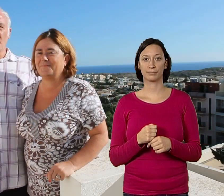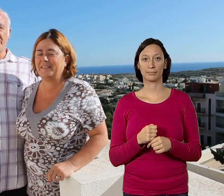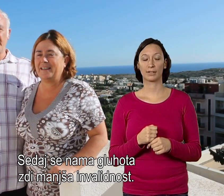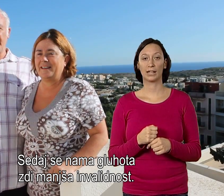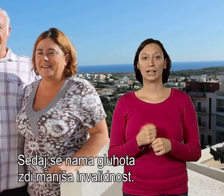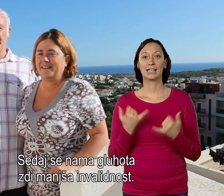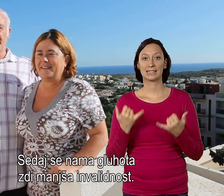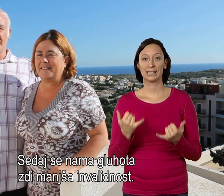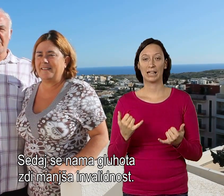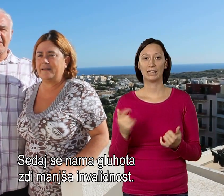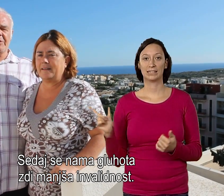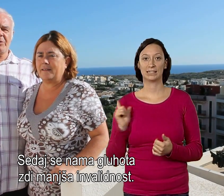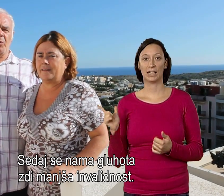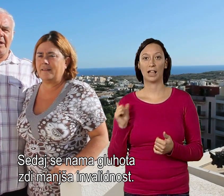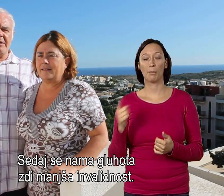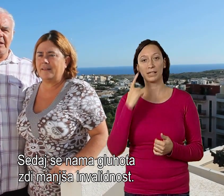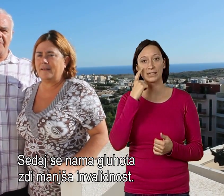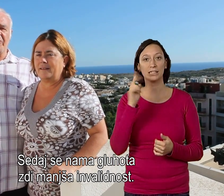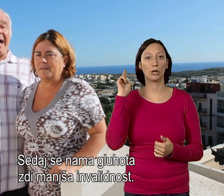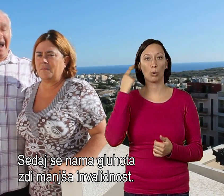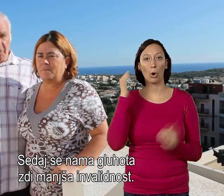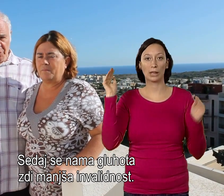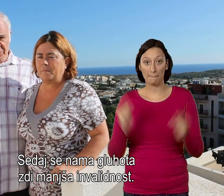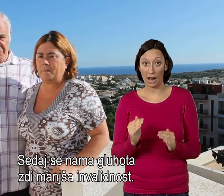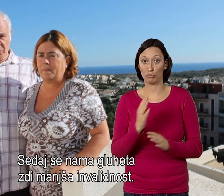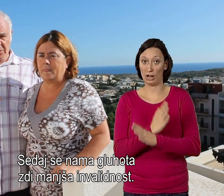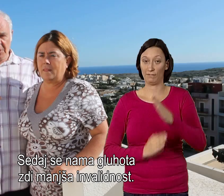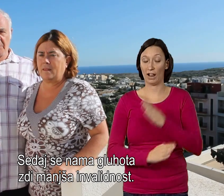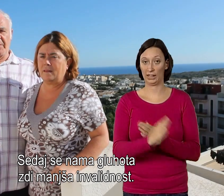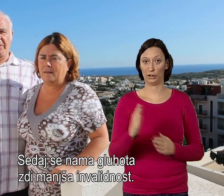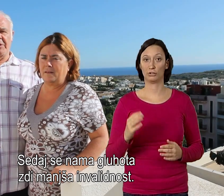We see deafness certainly as a small handicap from our point of view.